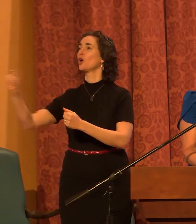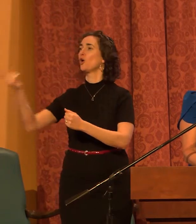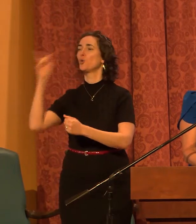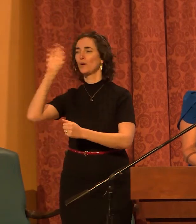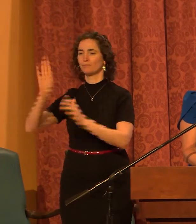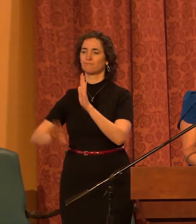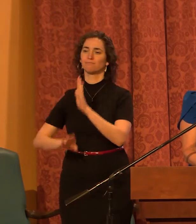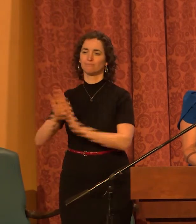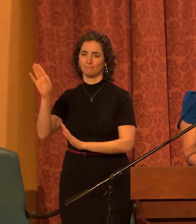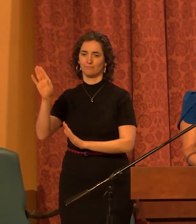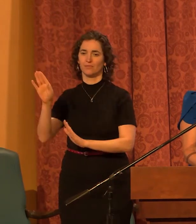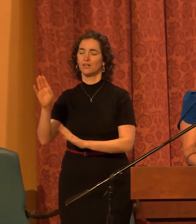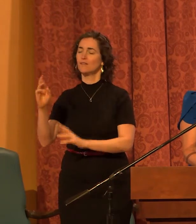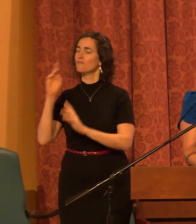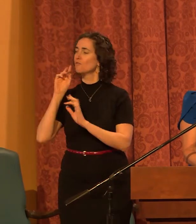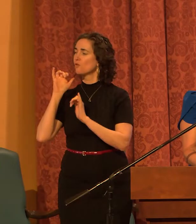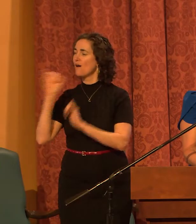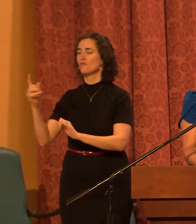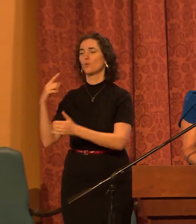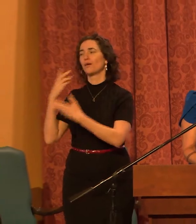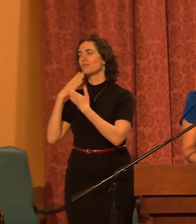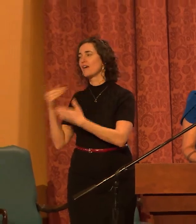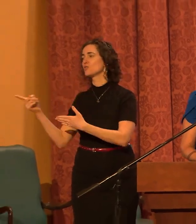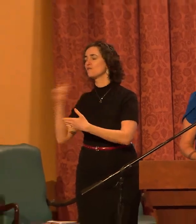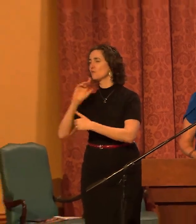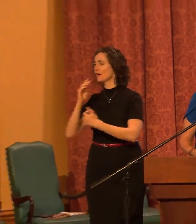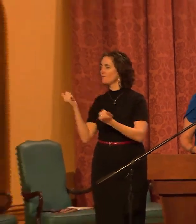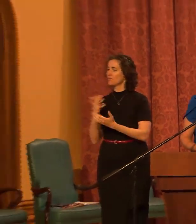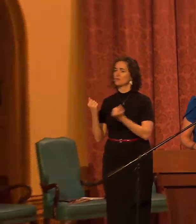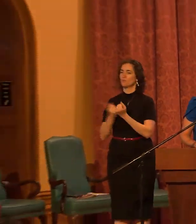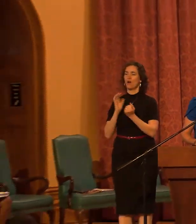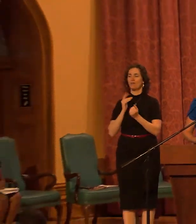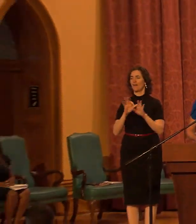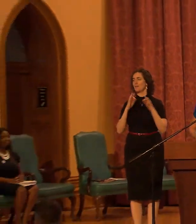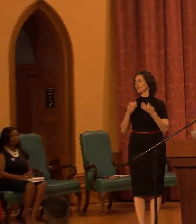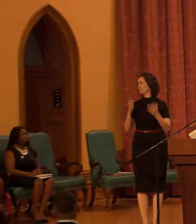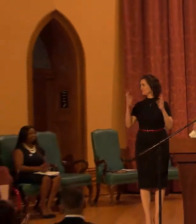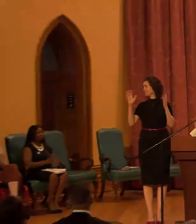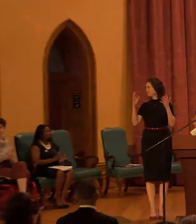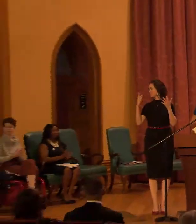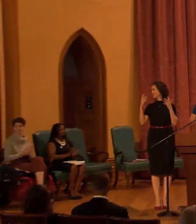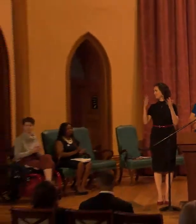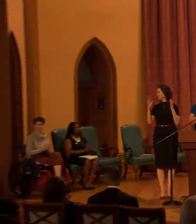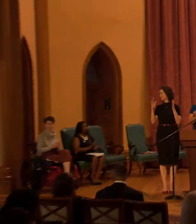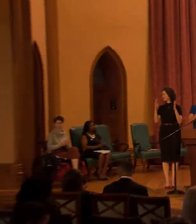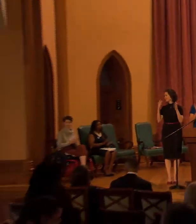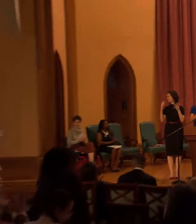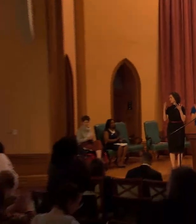here. We are forever grateful for all you've done for our family.